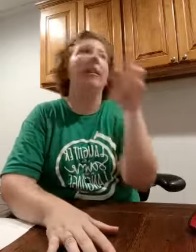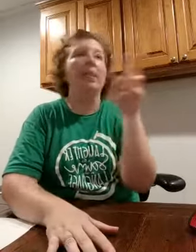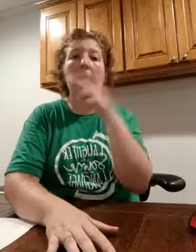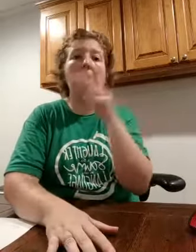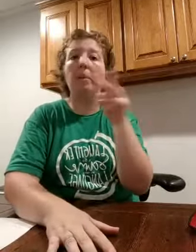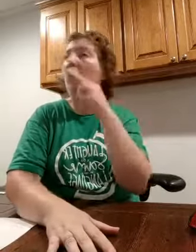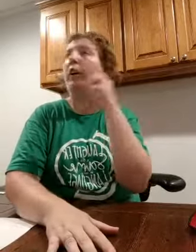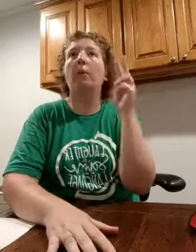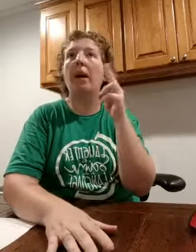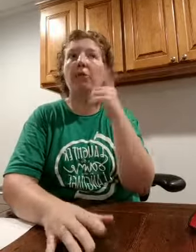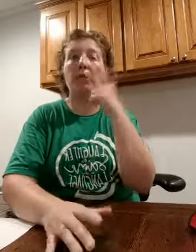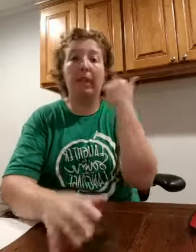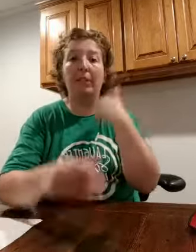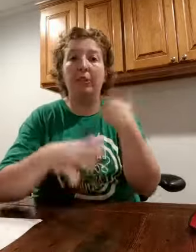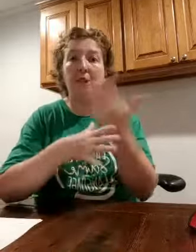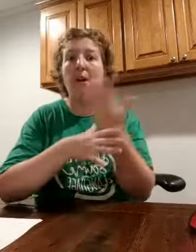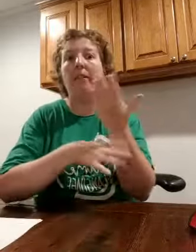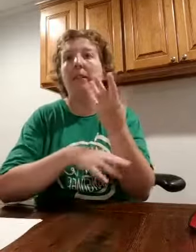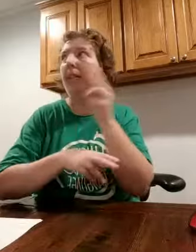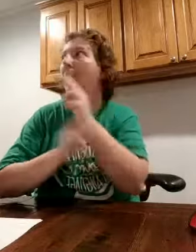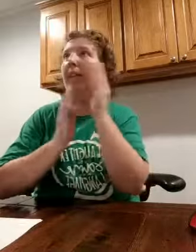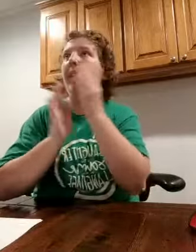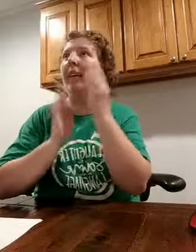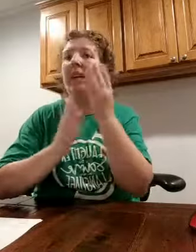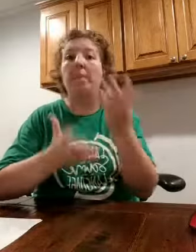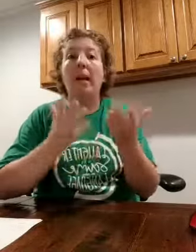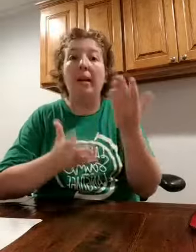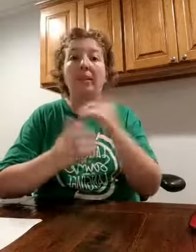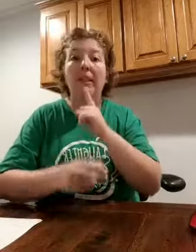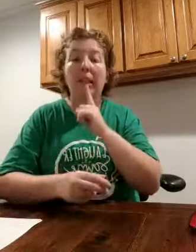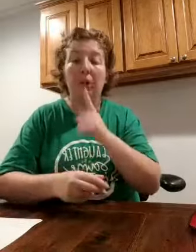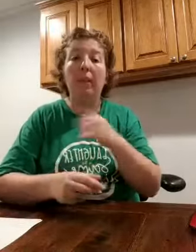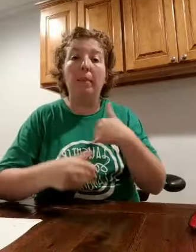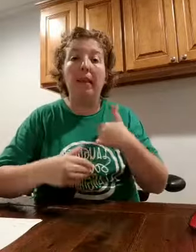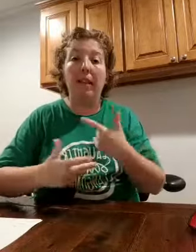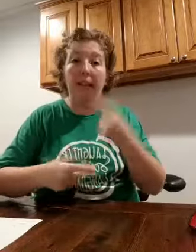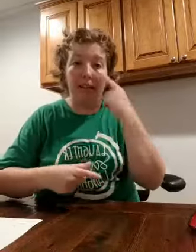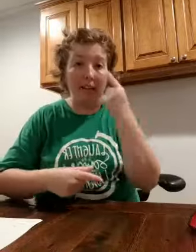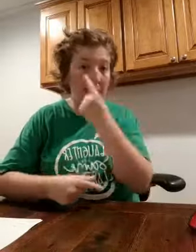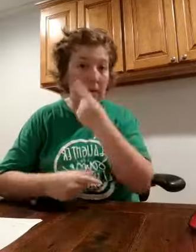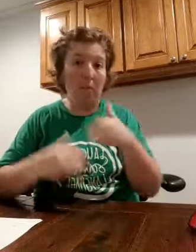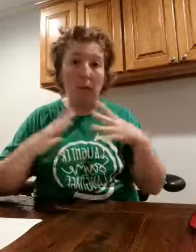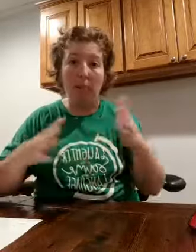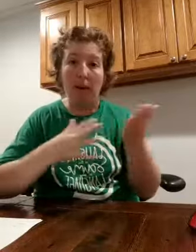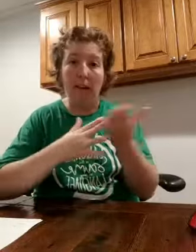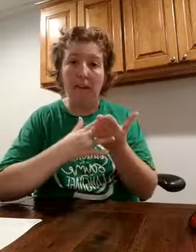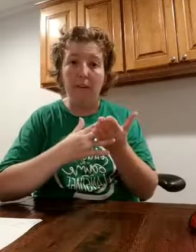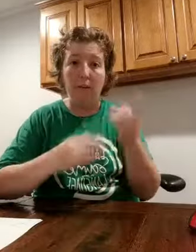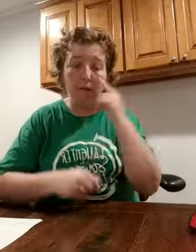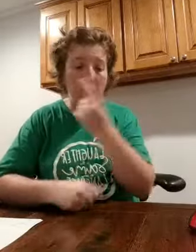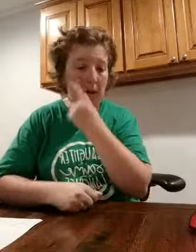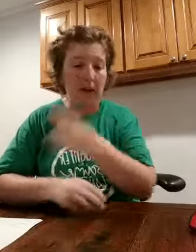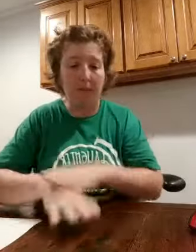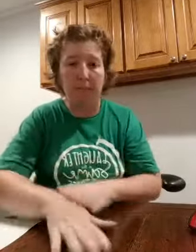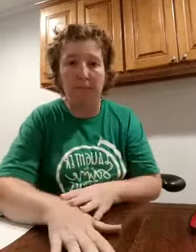may not be looking around just because they're distracted. It may literally be they need a break from their eyes, and